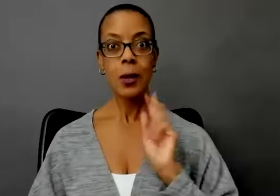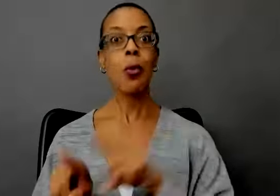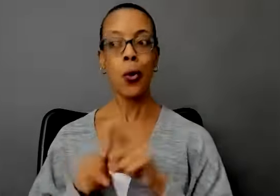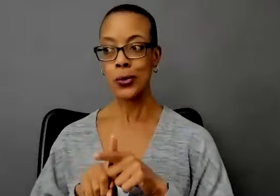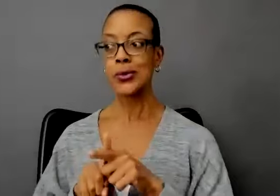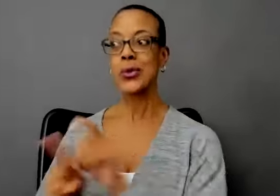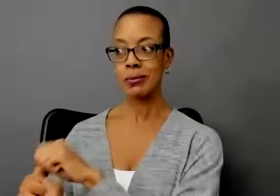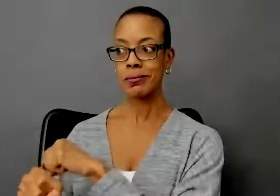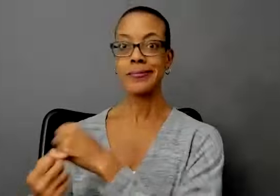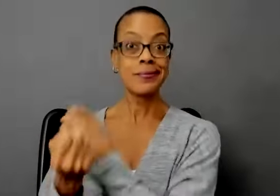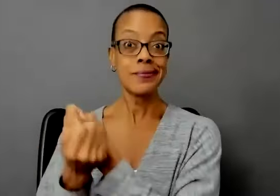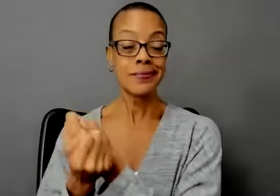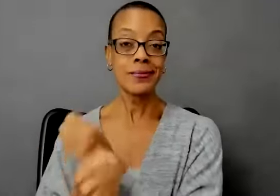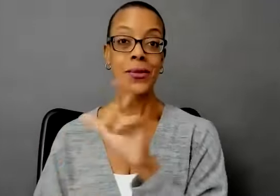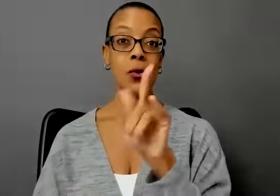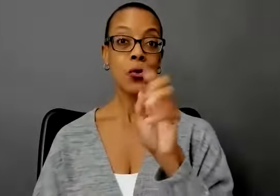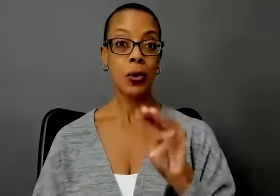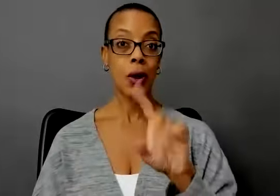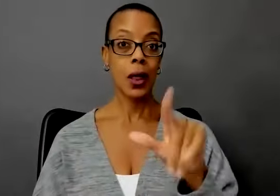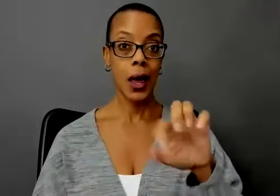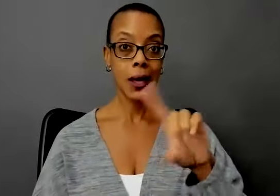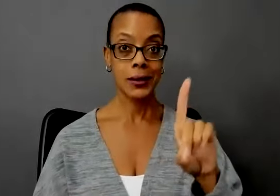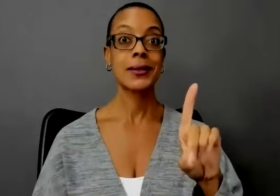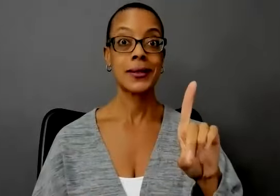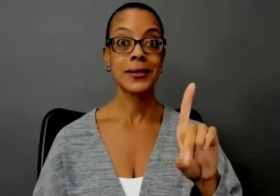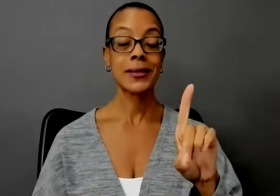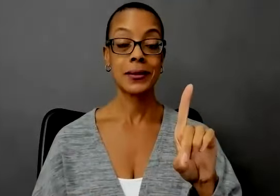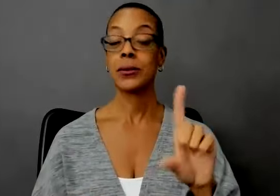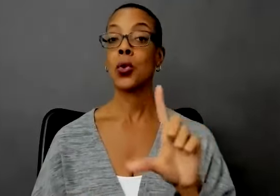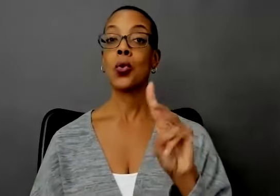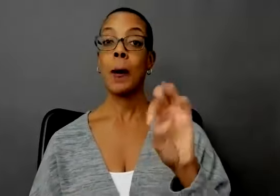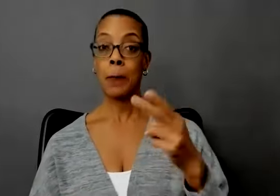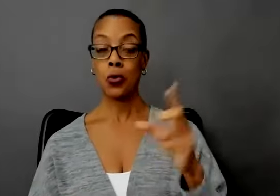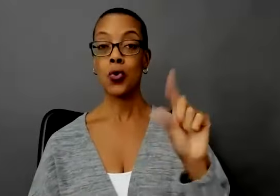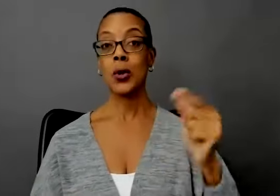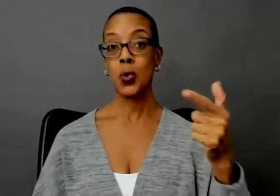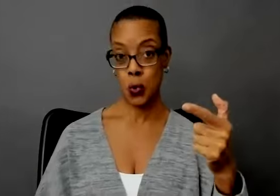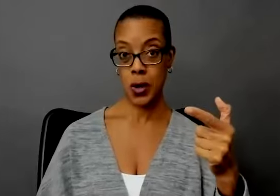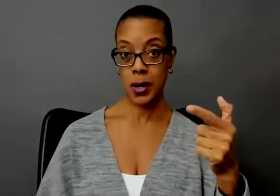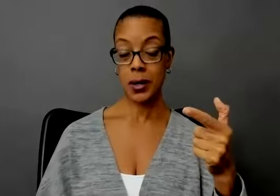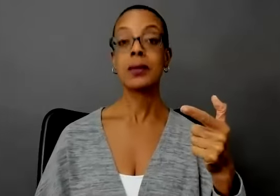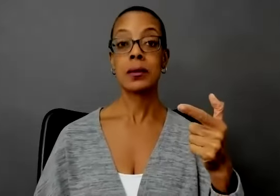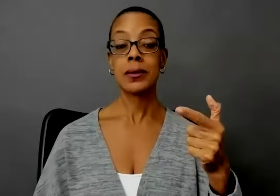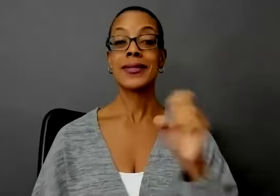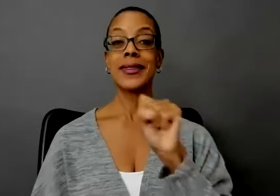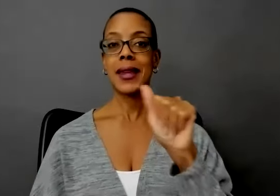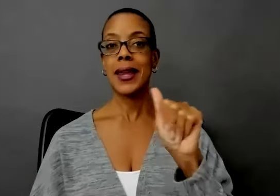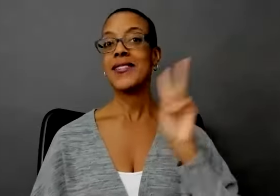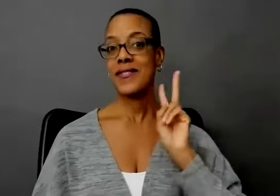own publication ban. And in March of 2021, a Kitchener-Waterloo sex assault victim was fined for